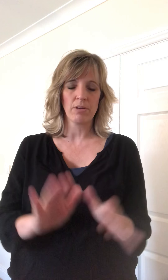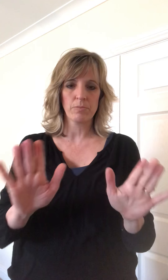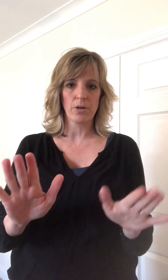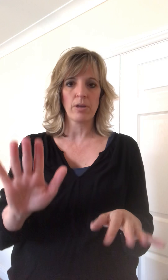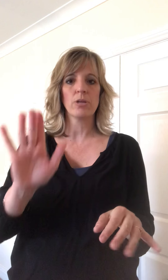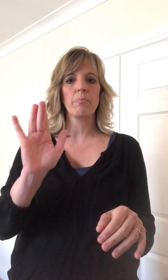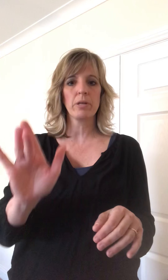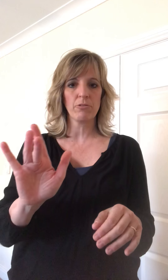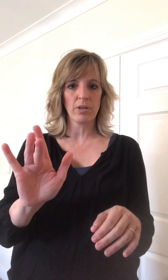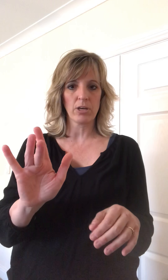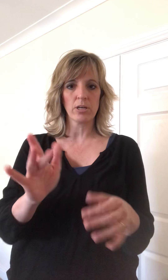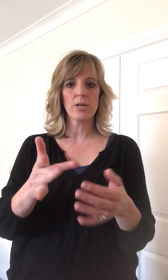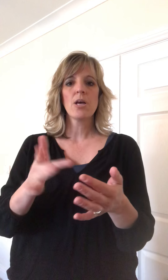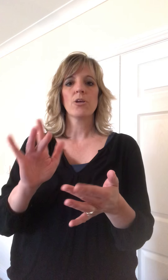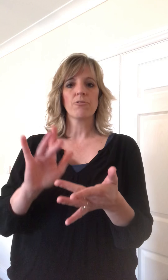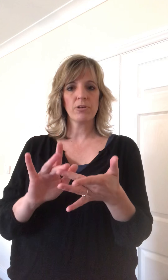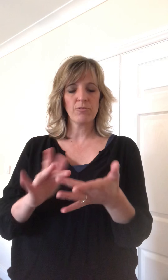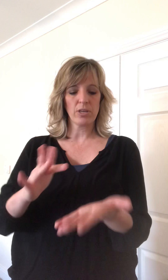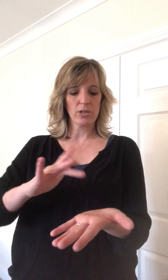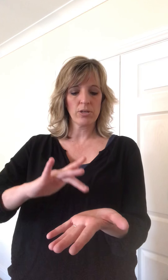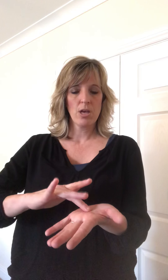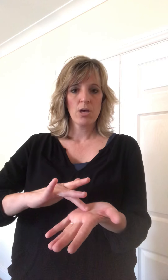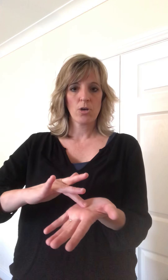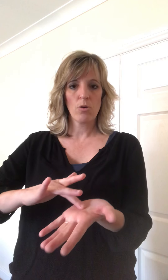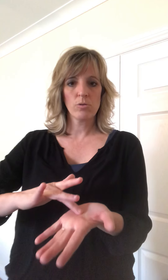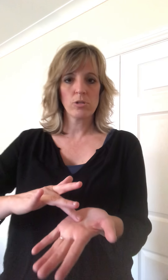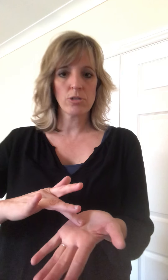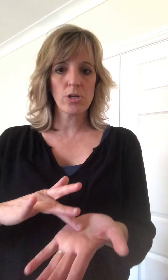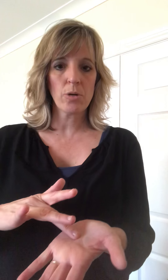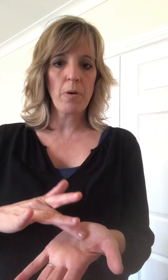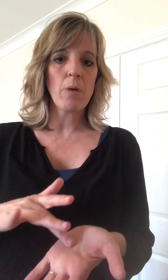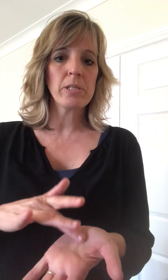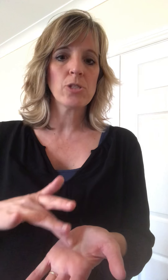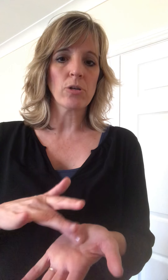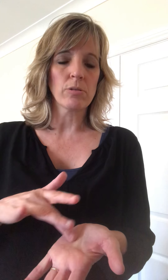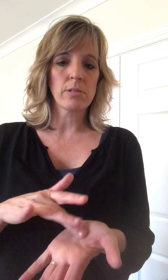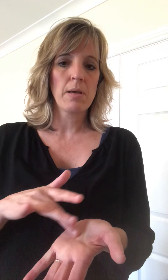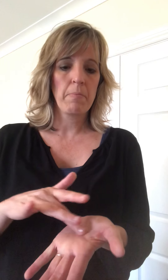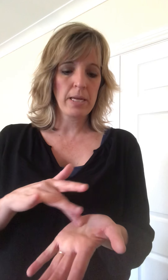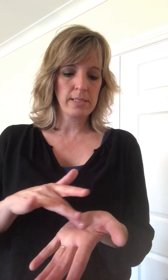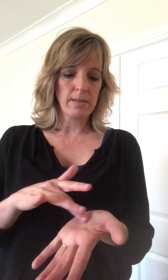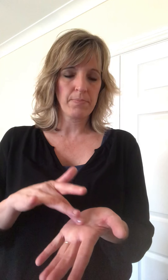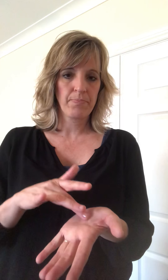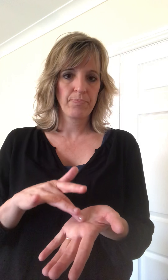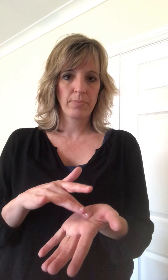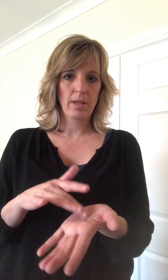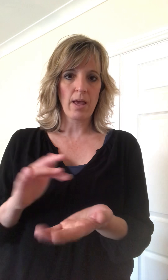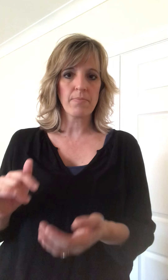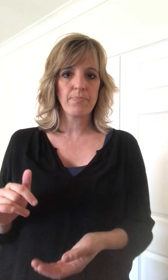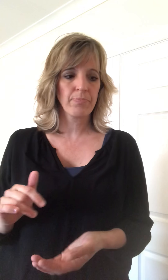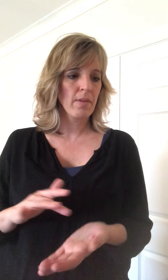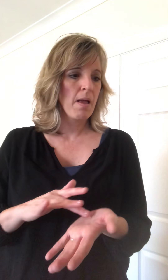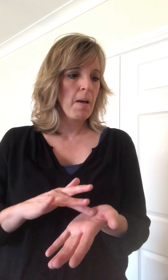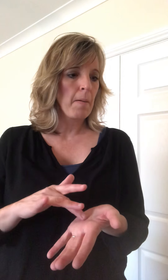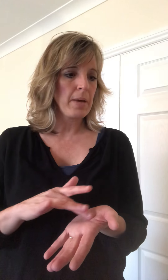I'm sorry, your middle finger, your feel finger goes onto your palm and circles. Medicine. Okay,